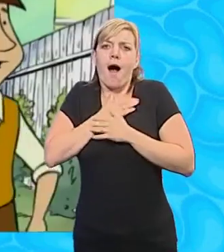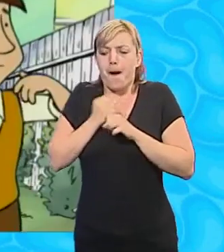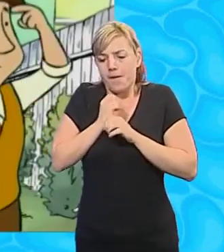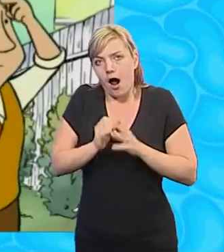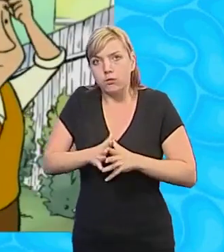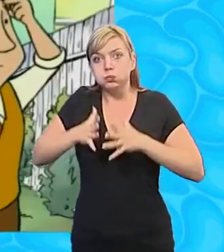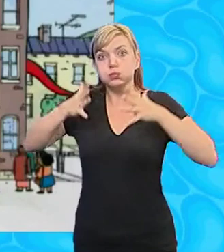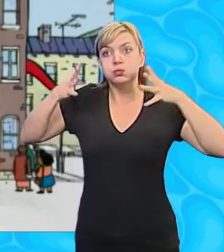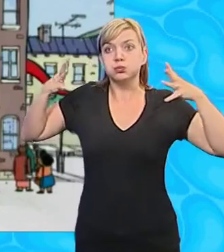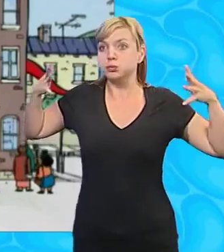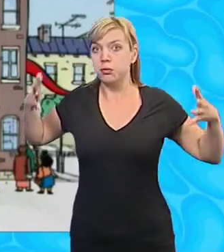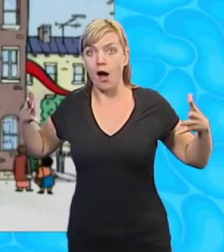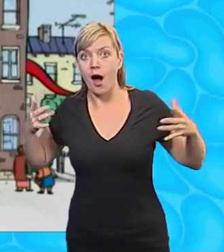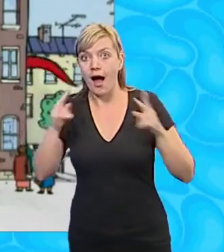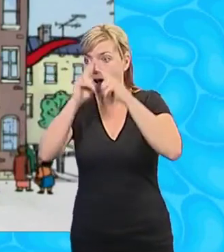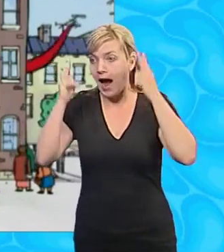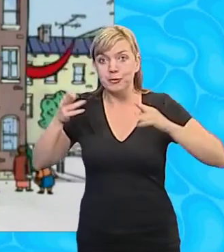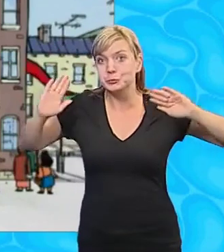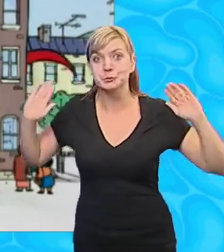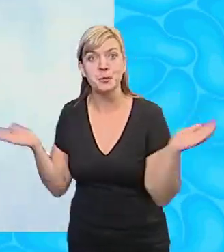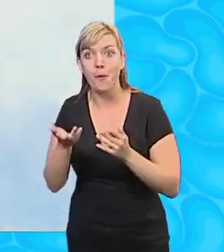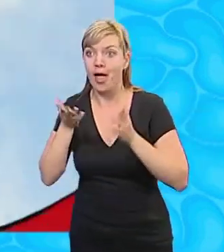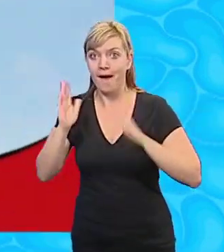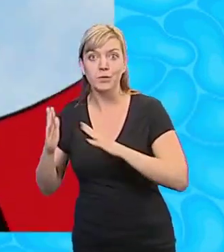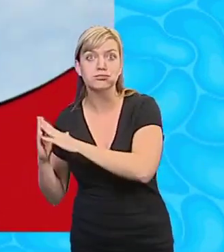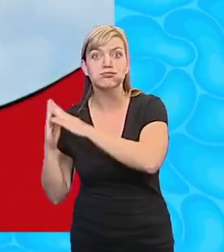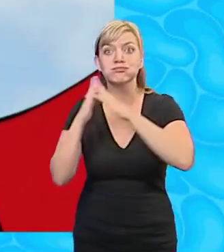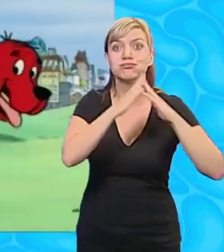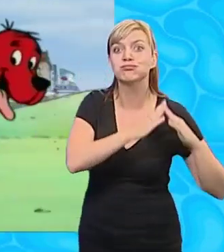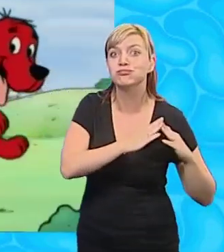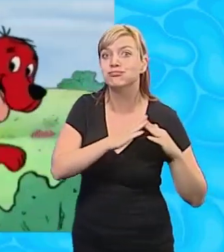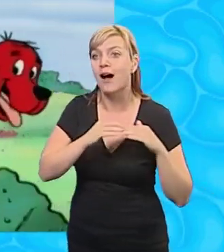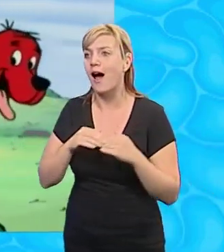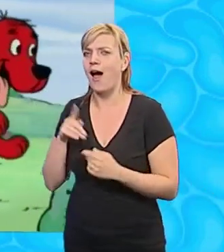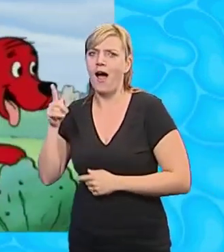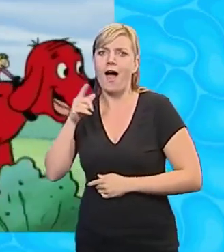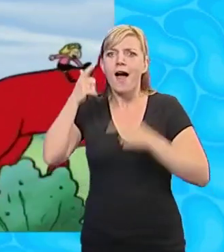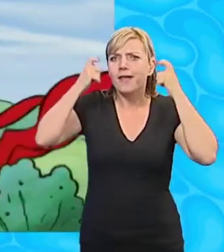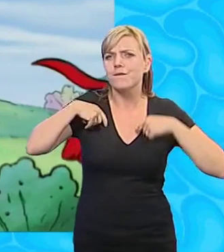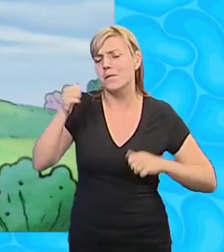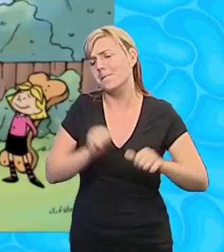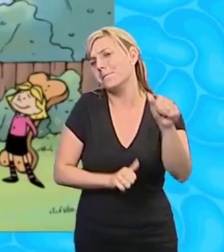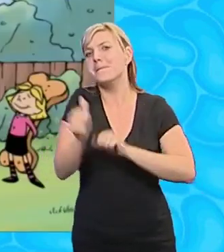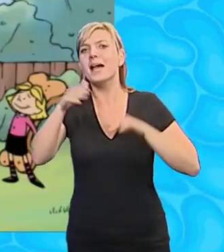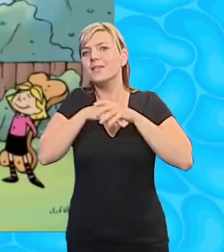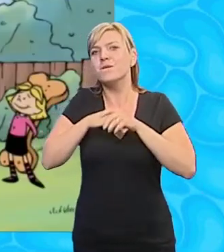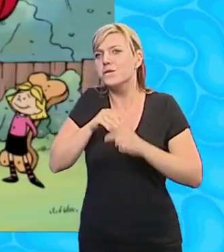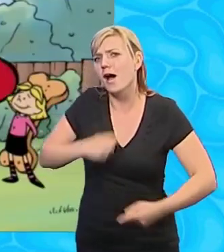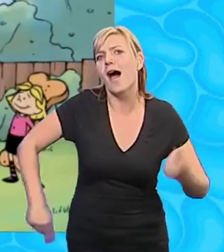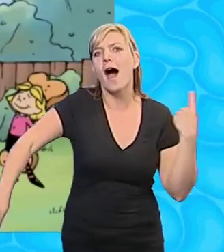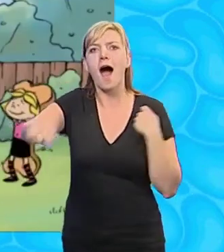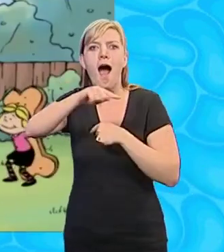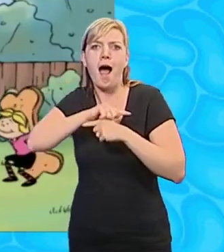the Howards had to leave their home. Clifford's the best friend anyone could know. He's the greatest